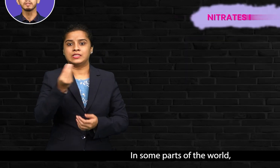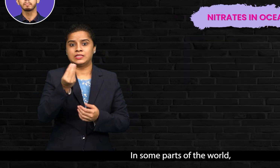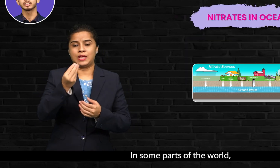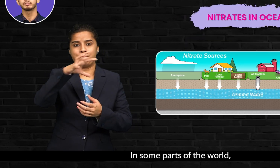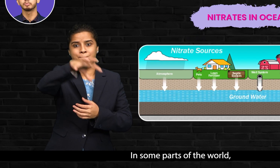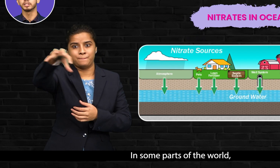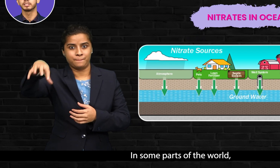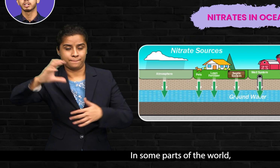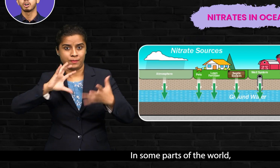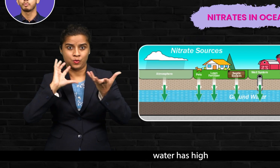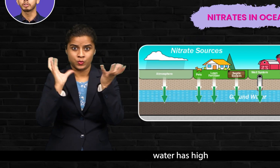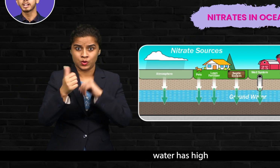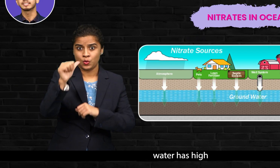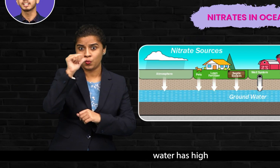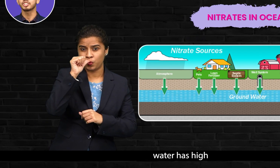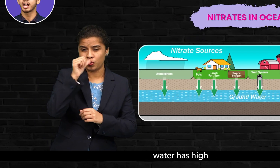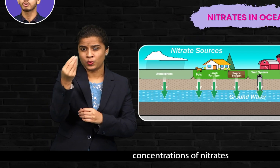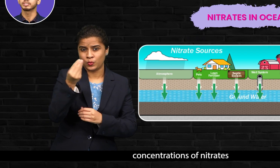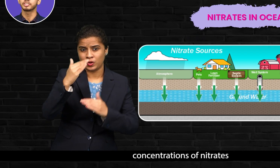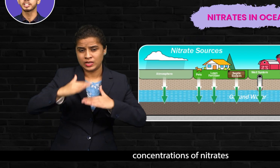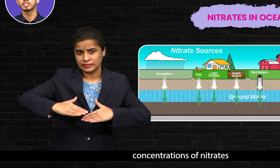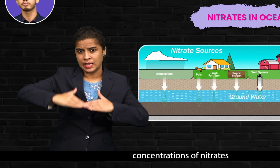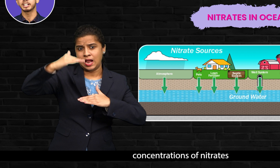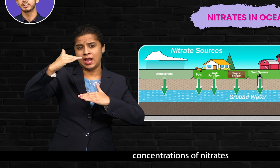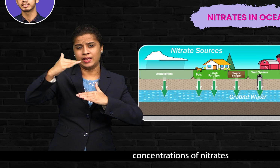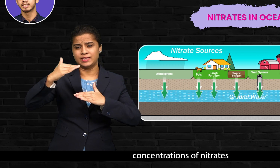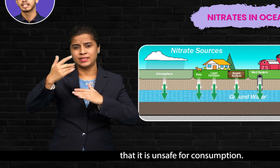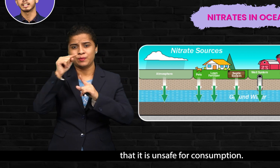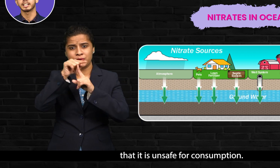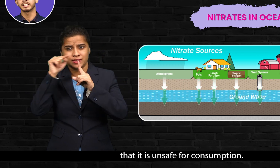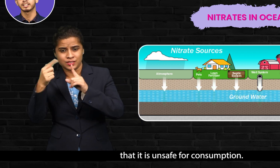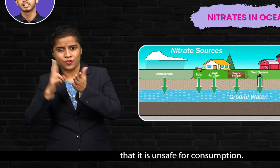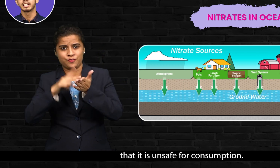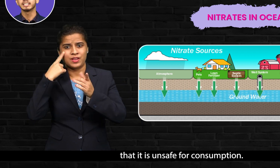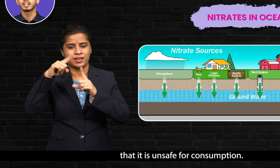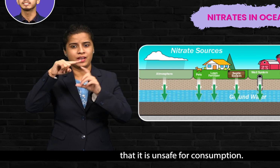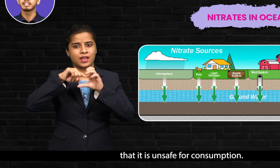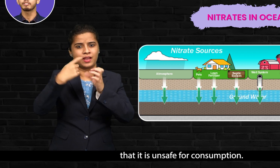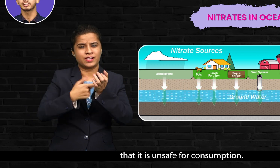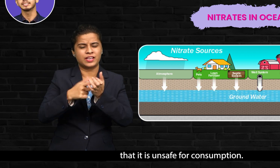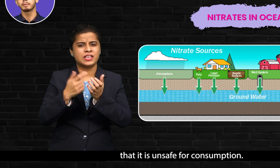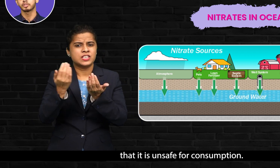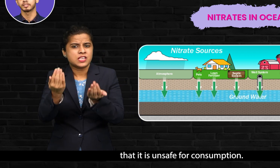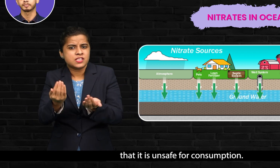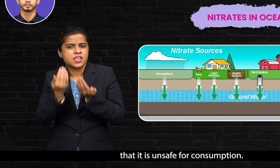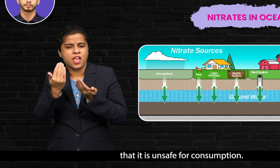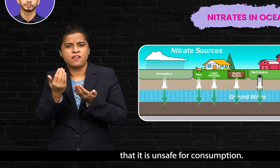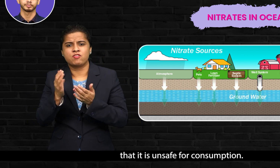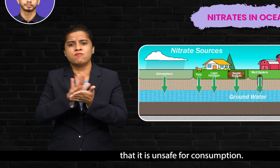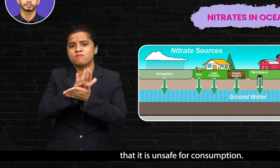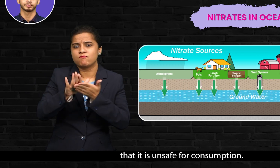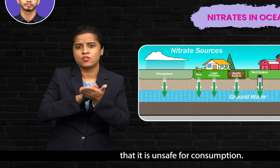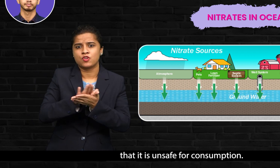In some parts of the world, water has such high concentration of nitrates that it is unsafe for consumption.